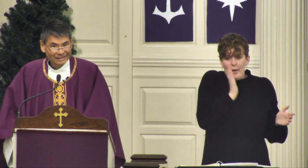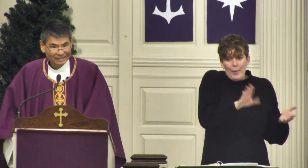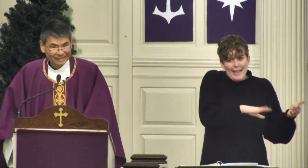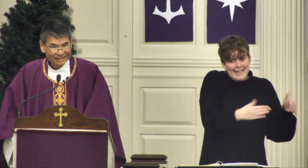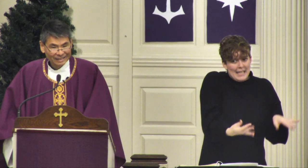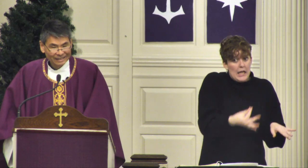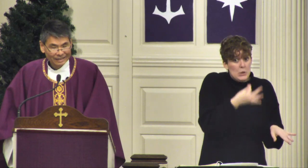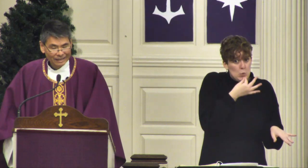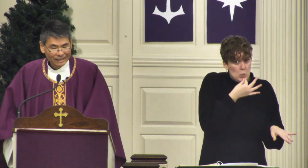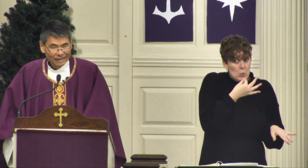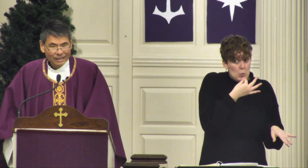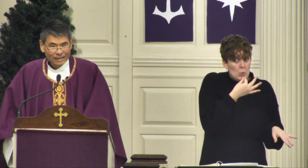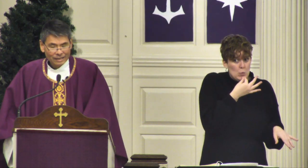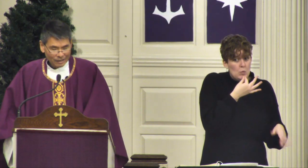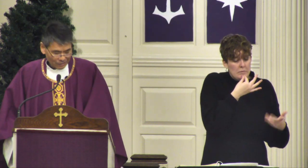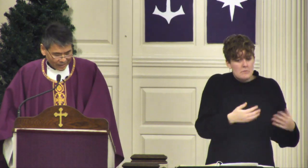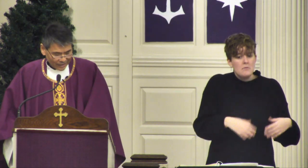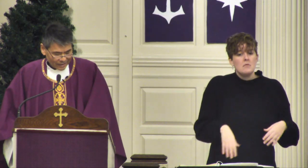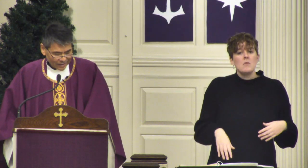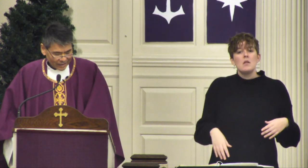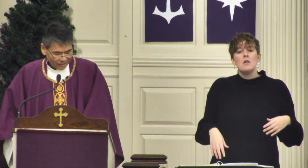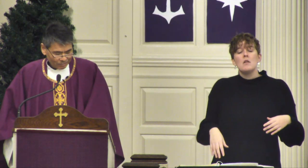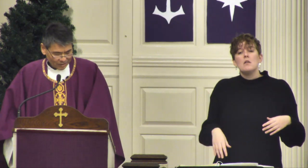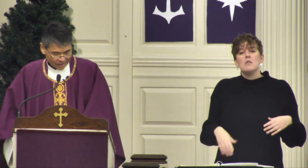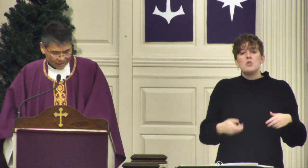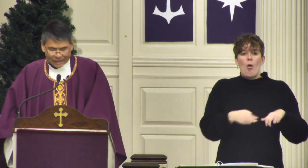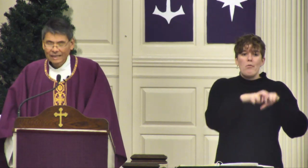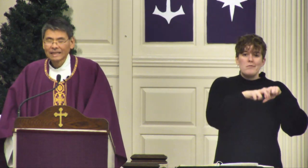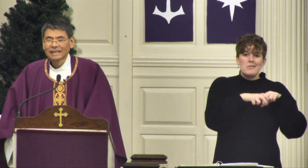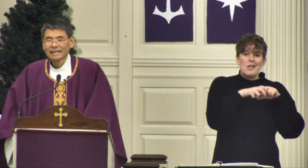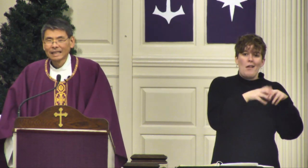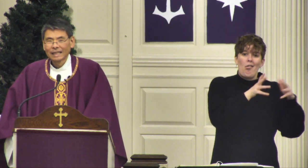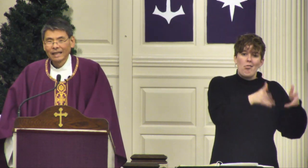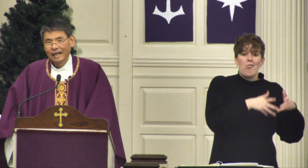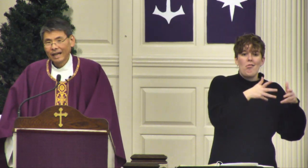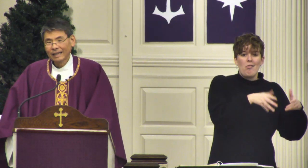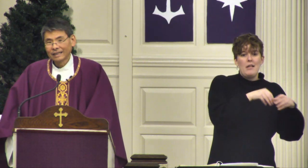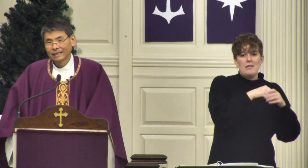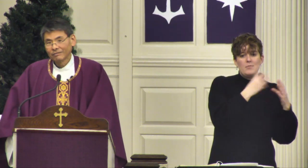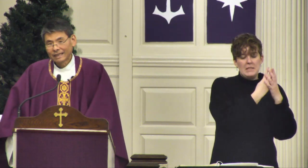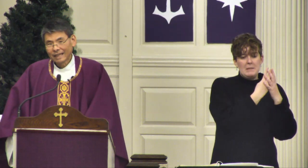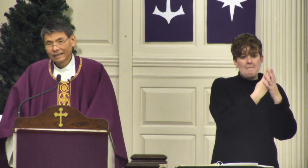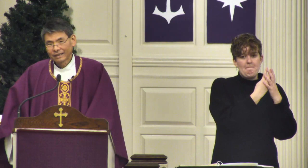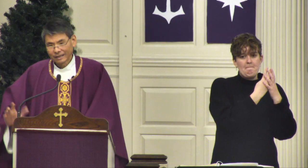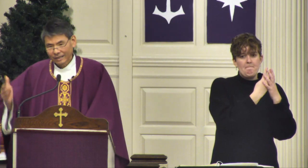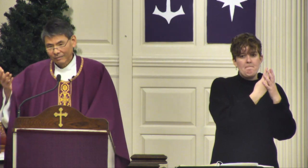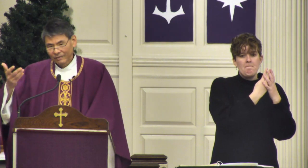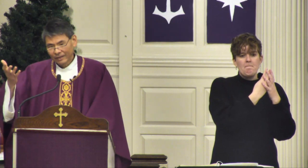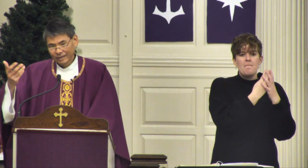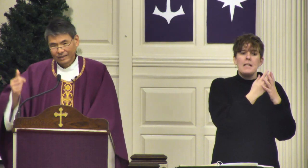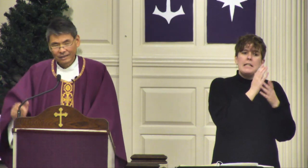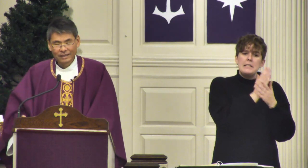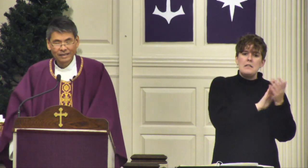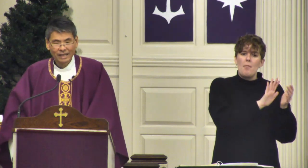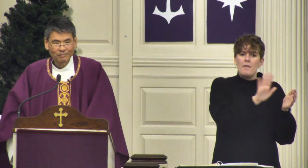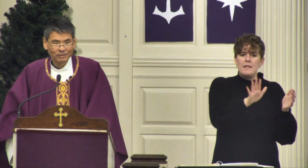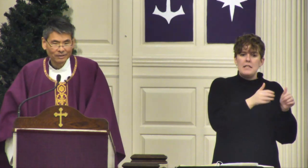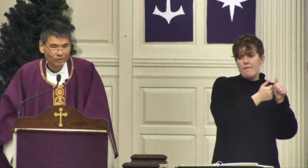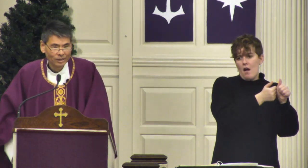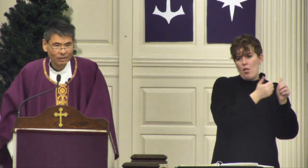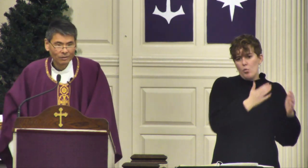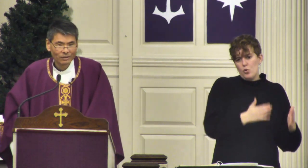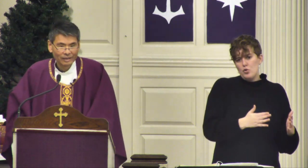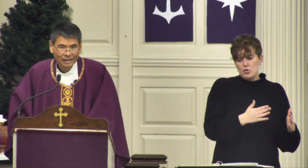soon. So he's sitting in prison, and he sends some of his disciples to